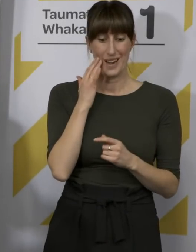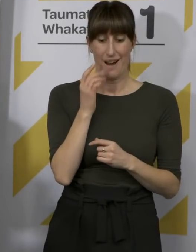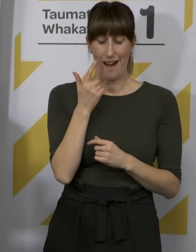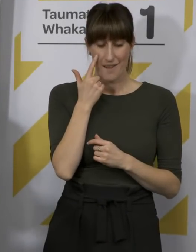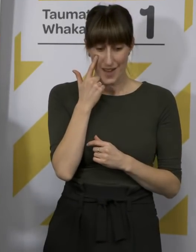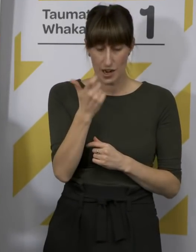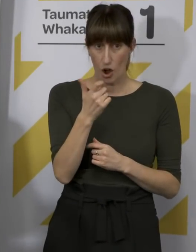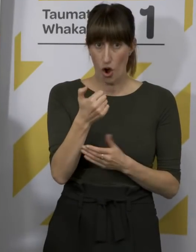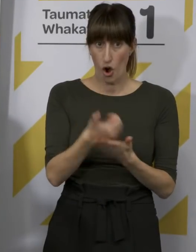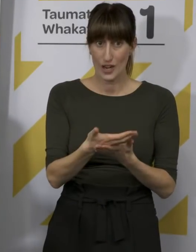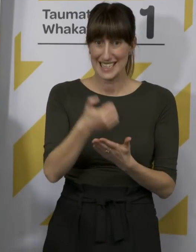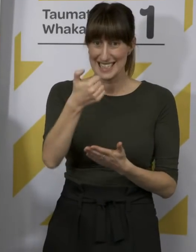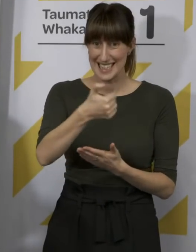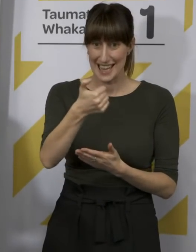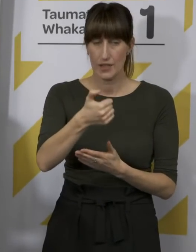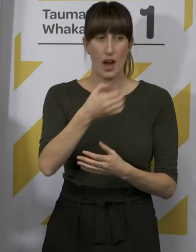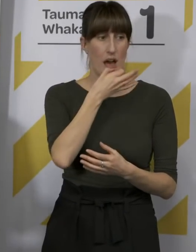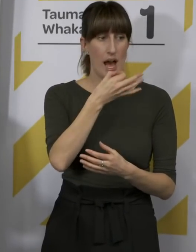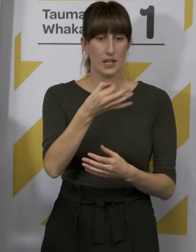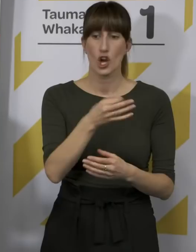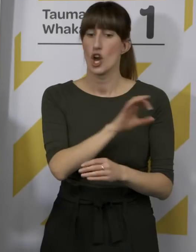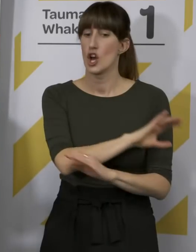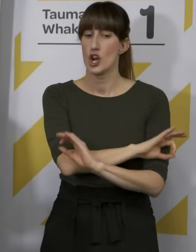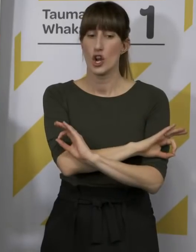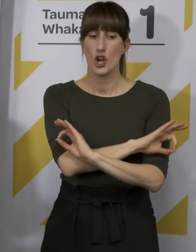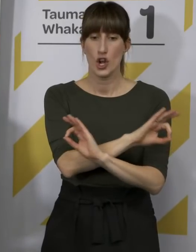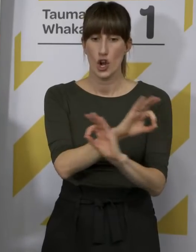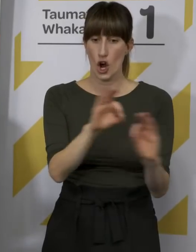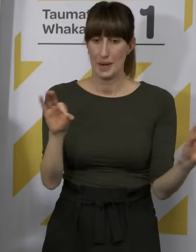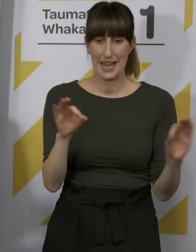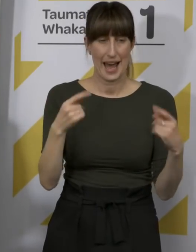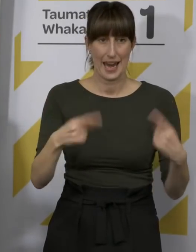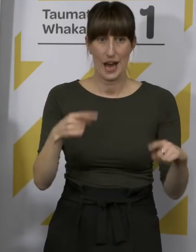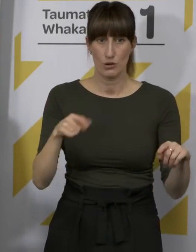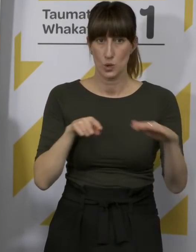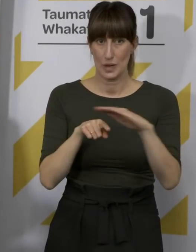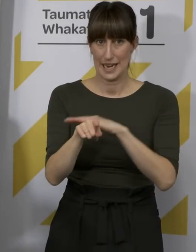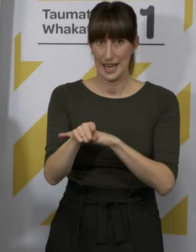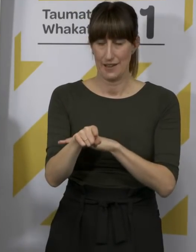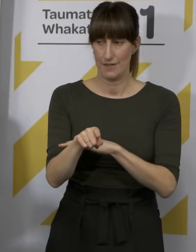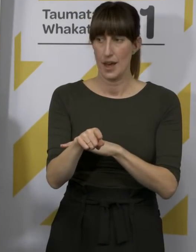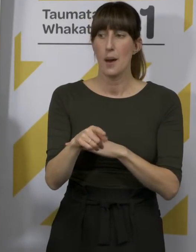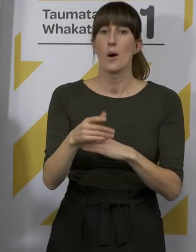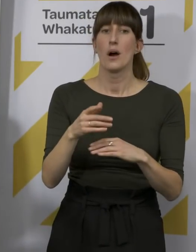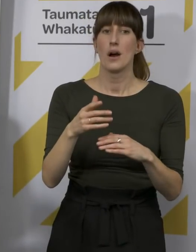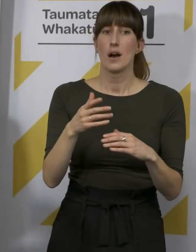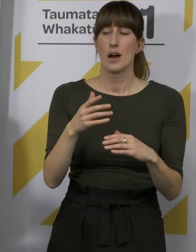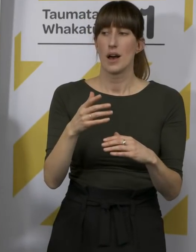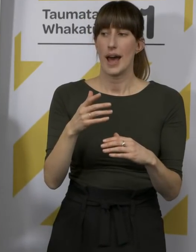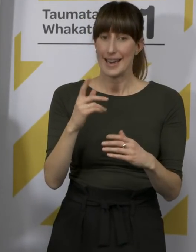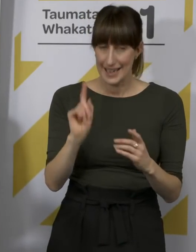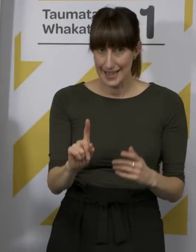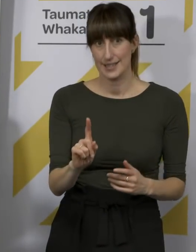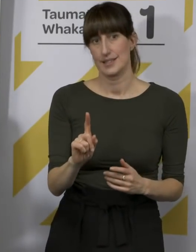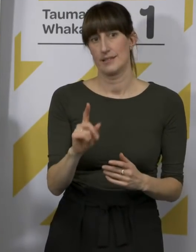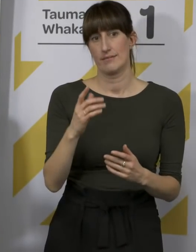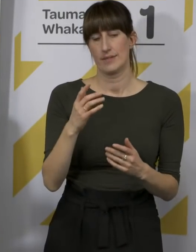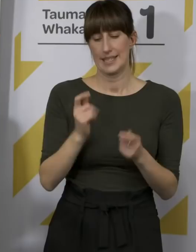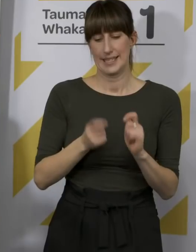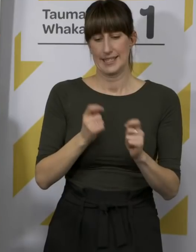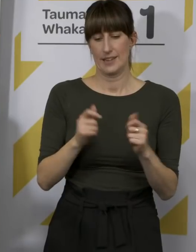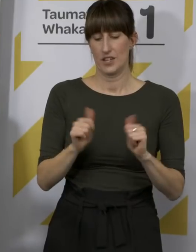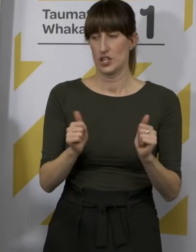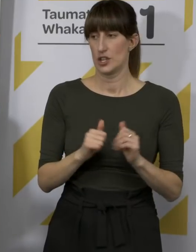asked that no one leave managed isolation unless they've had the test, and the result is negative. Because those 37 days when no cases were identified with links